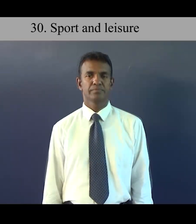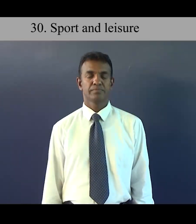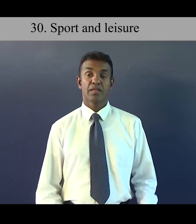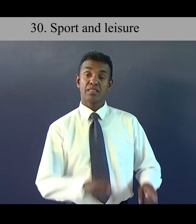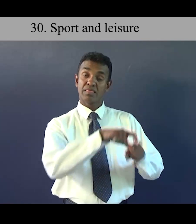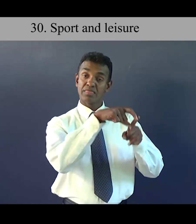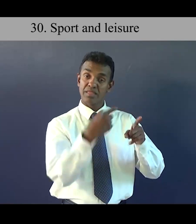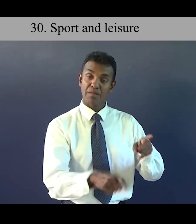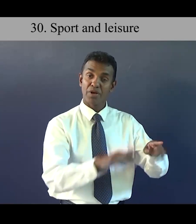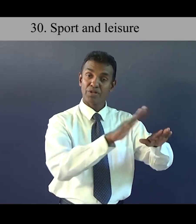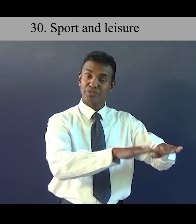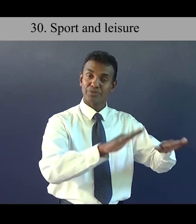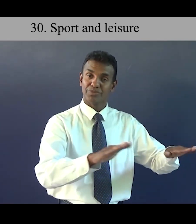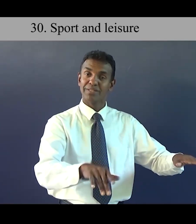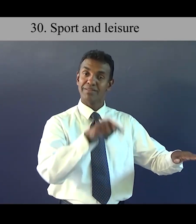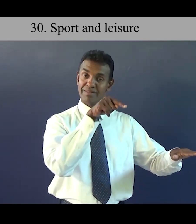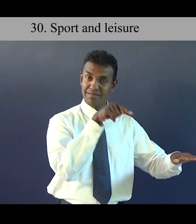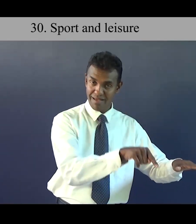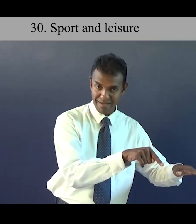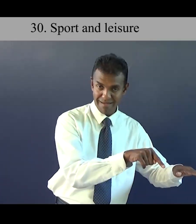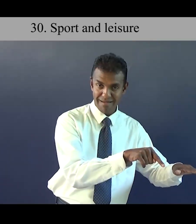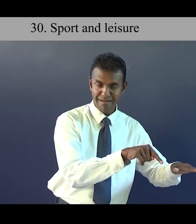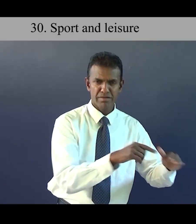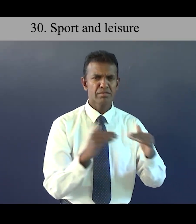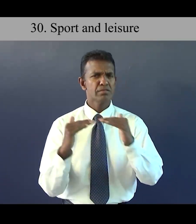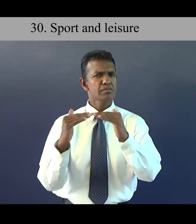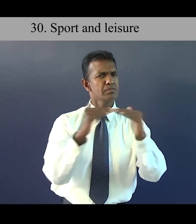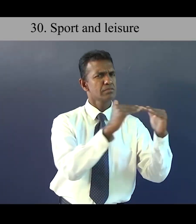Disabled children have equal access as well.